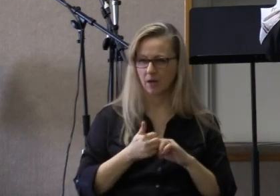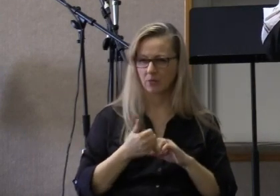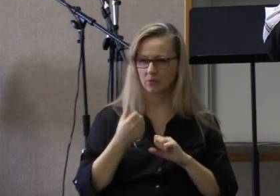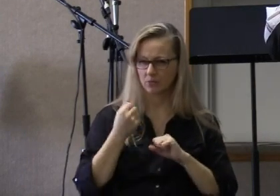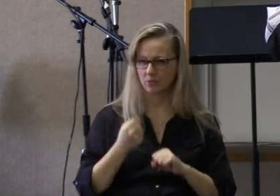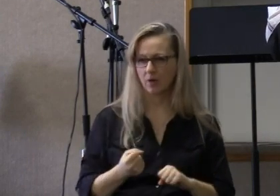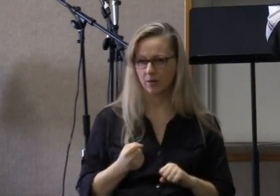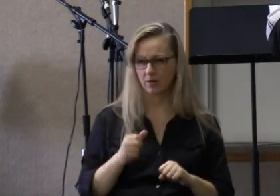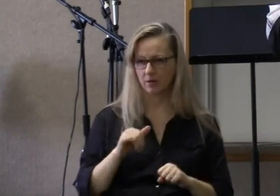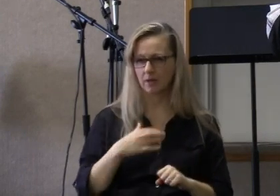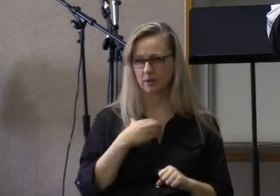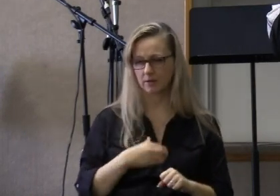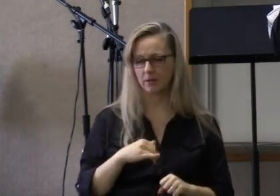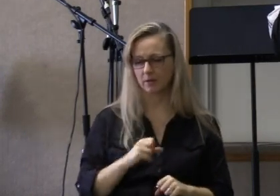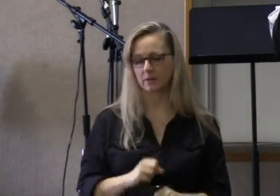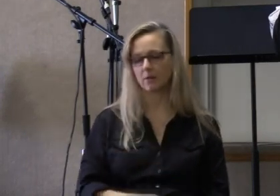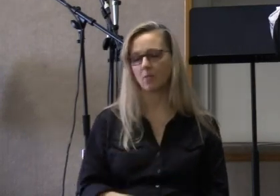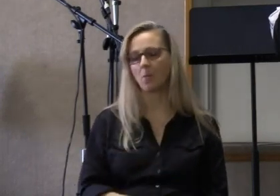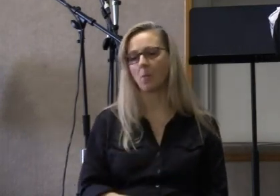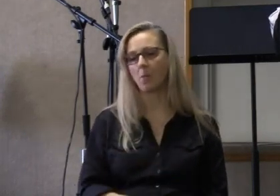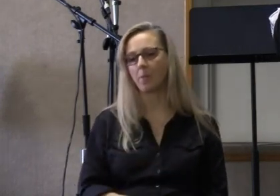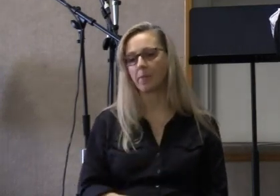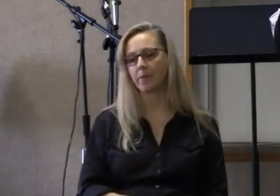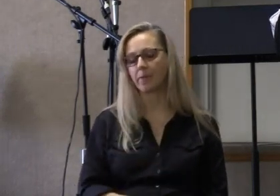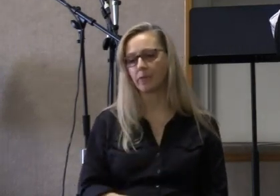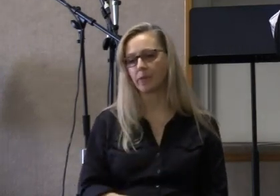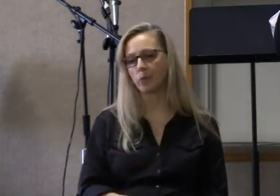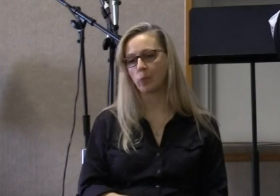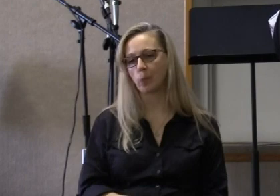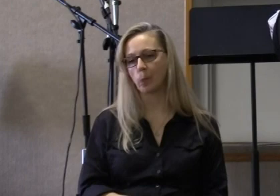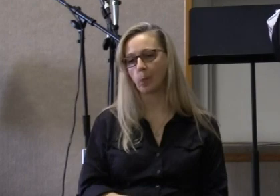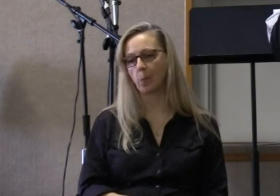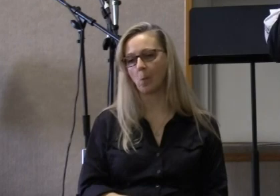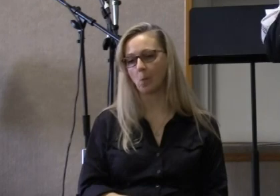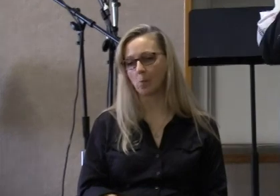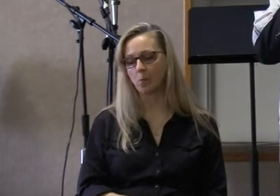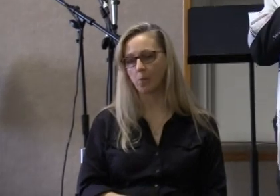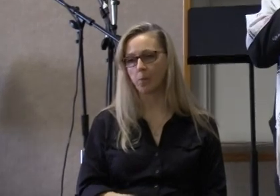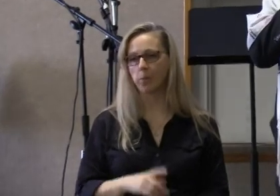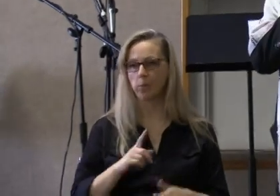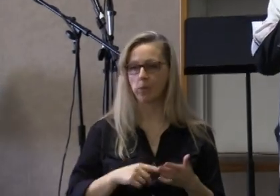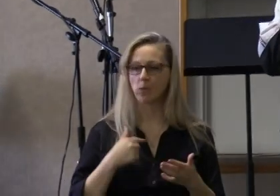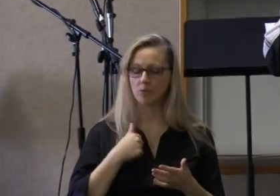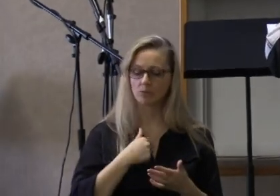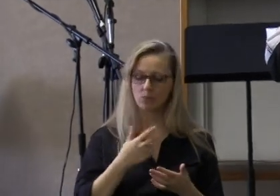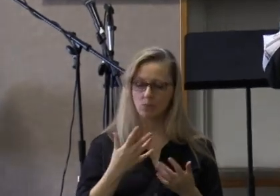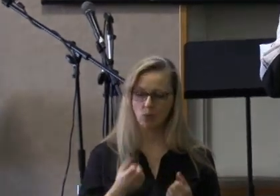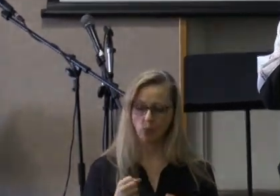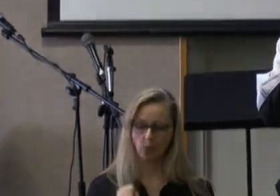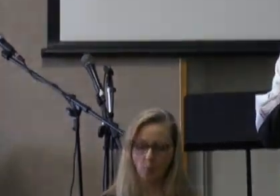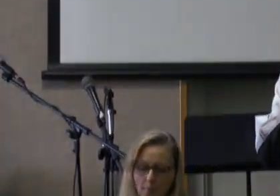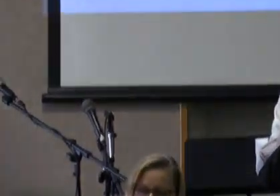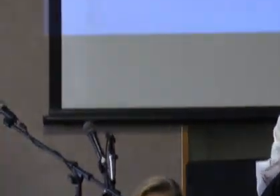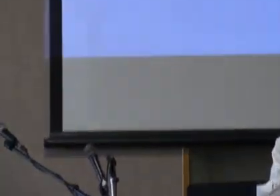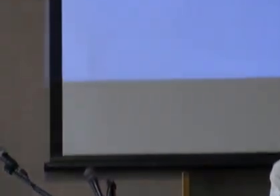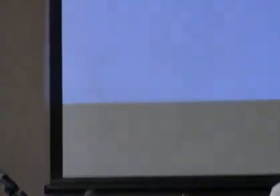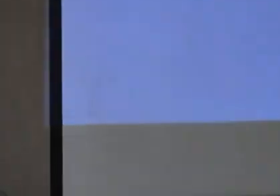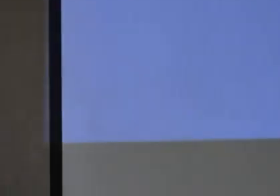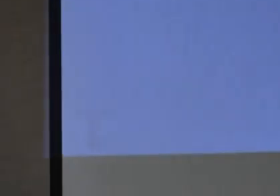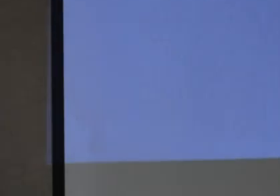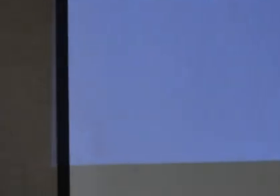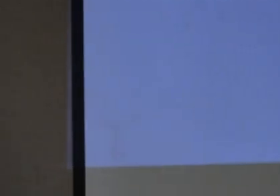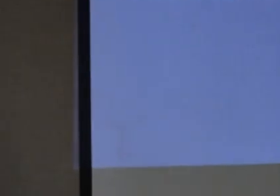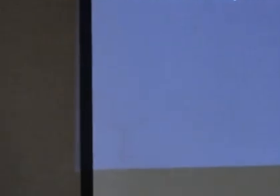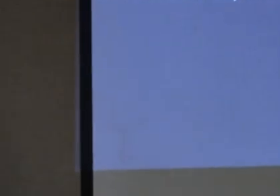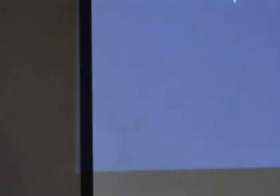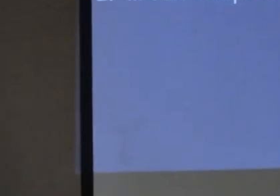First point, what we want can satisfy us. The second point I want to make is what we want can tempt us. Temptation involves